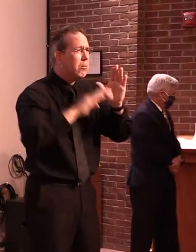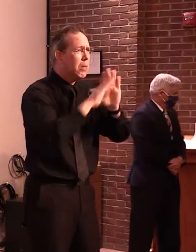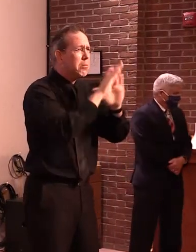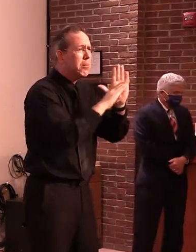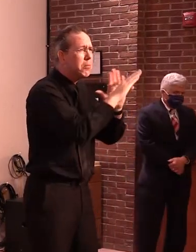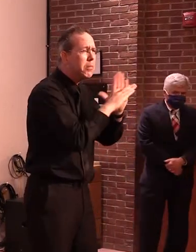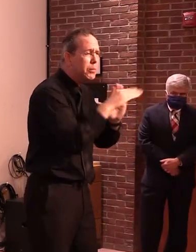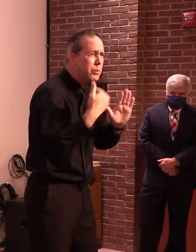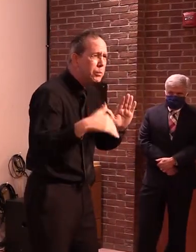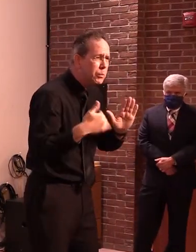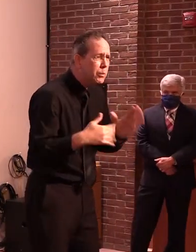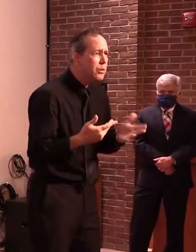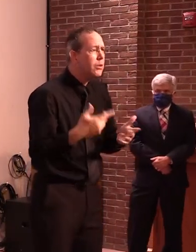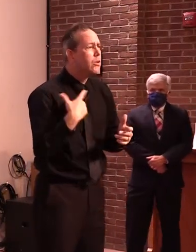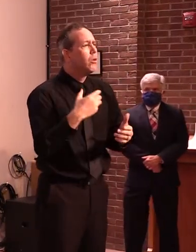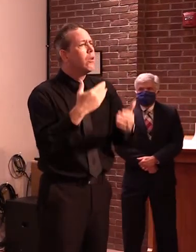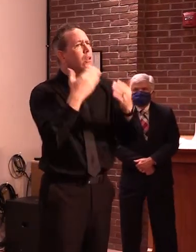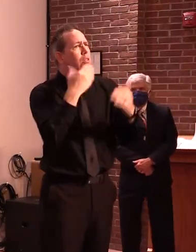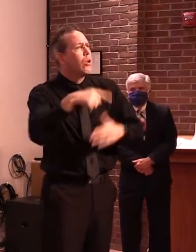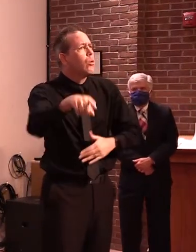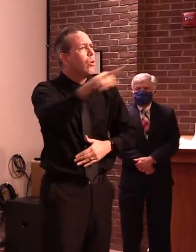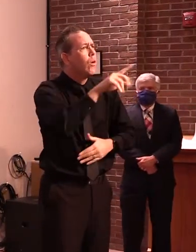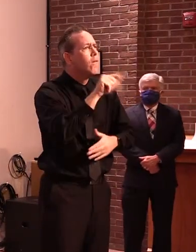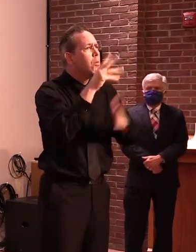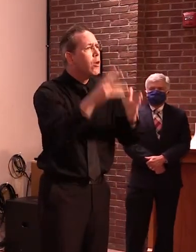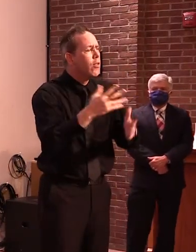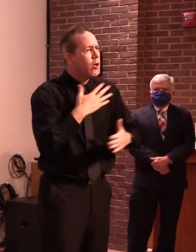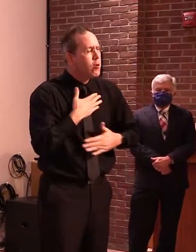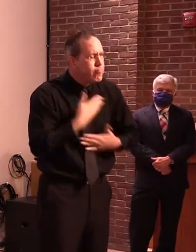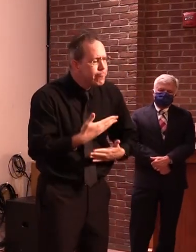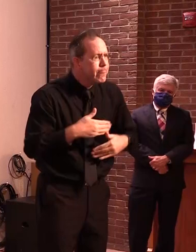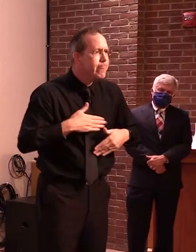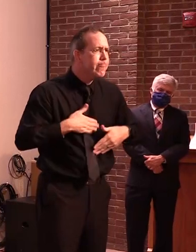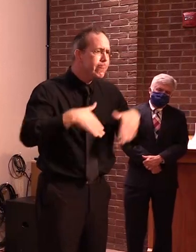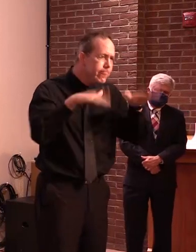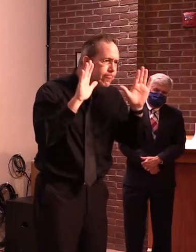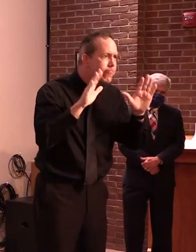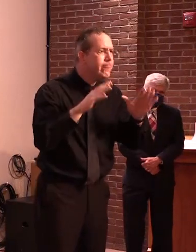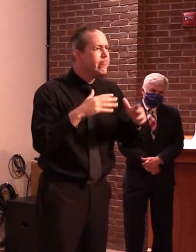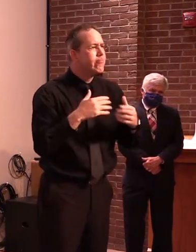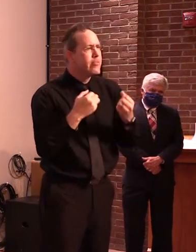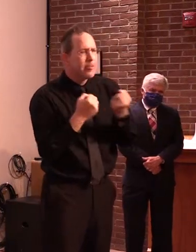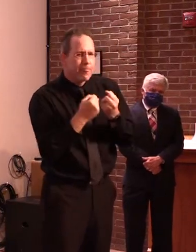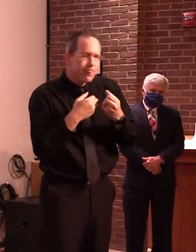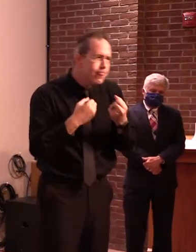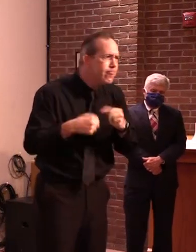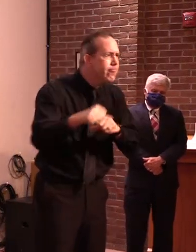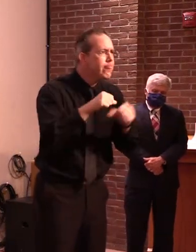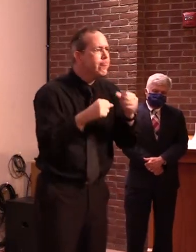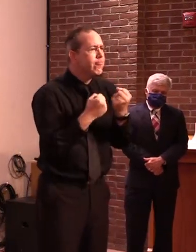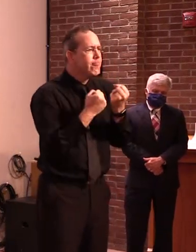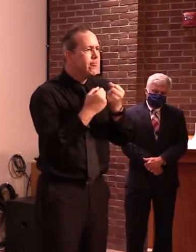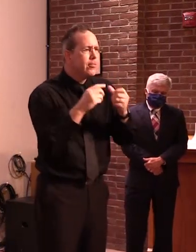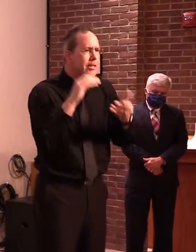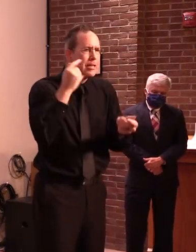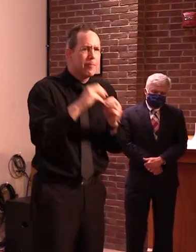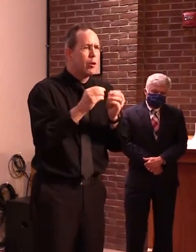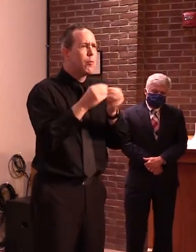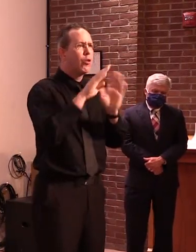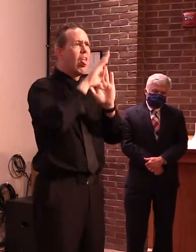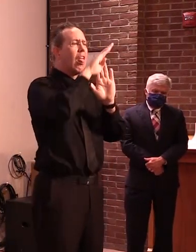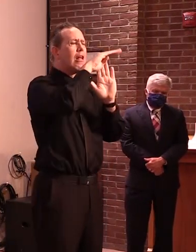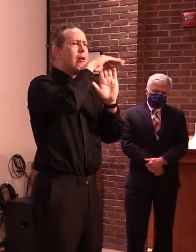to see good results here in Vermont. Mr. Pichek will present our latest data and modeling this